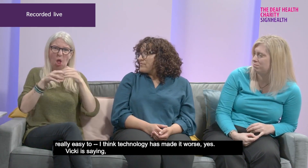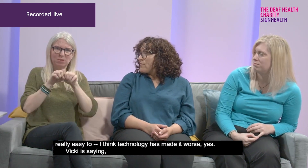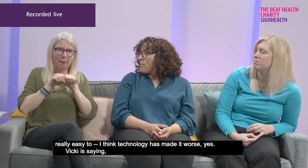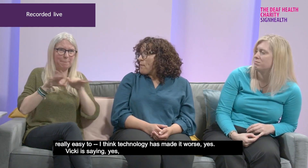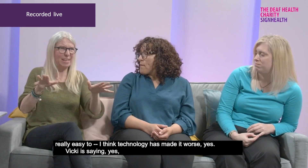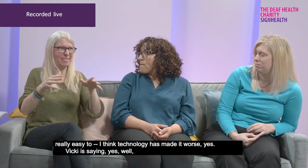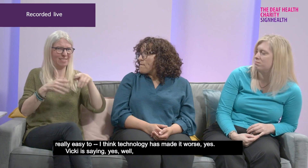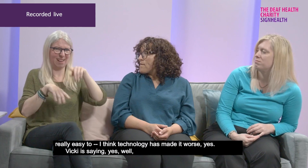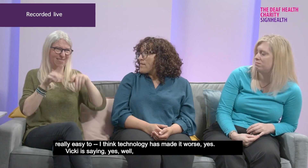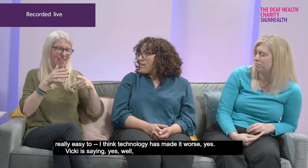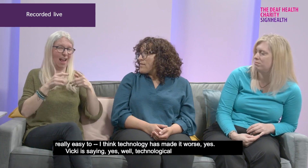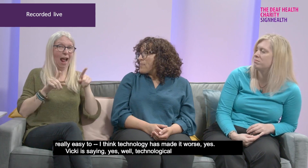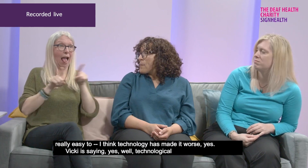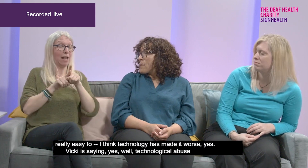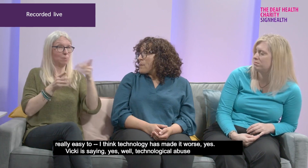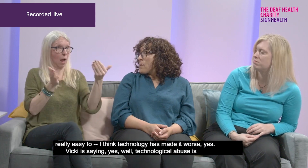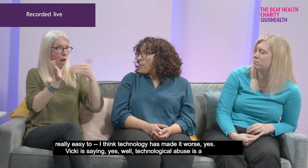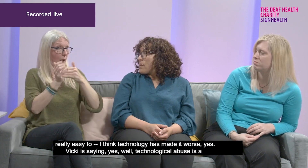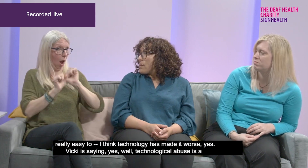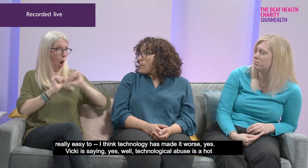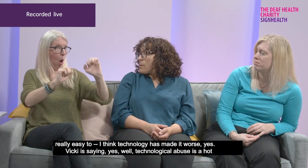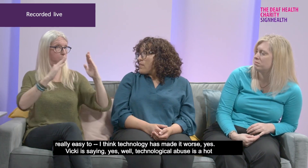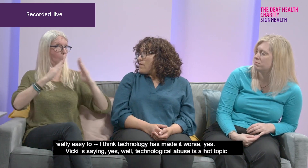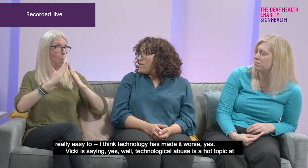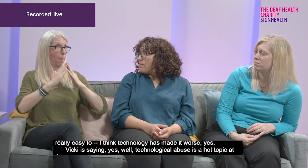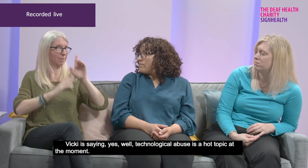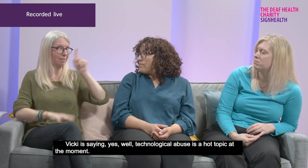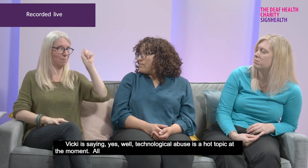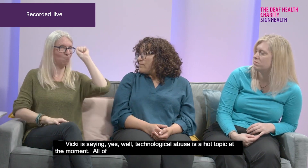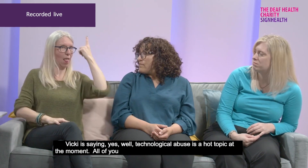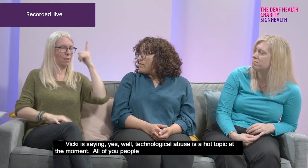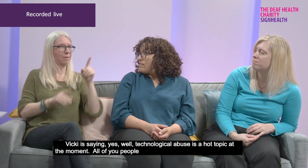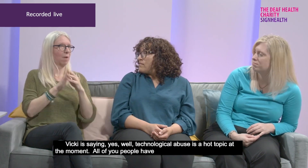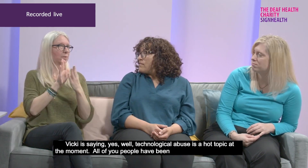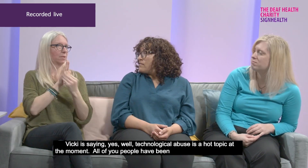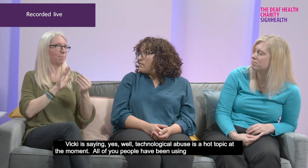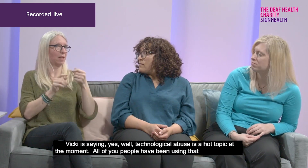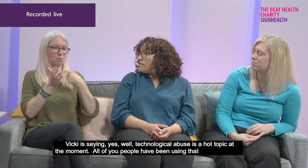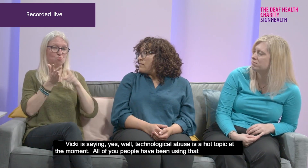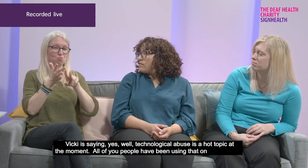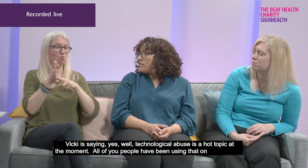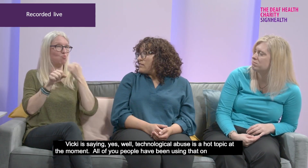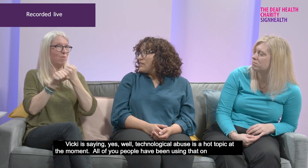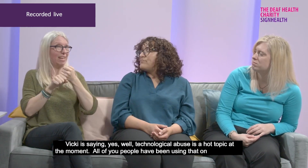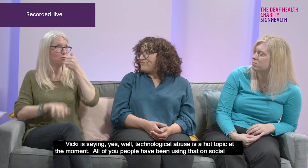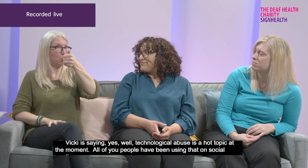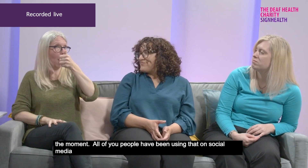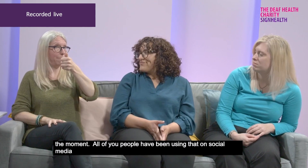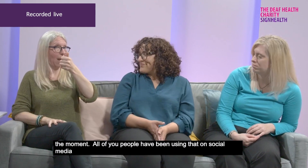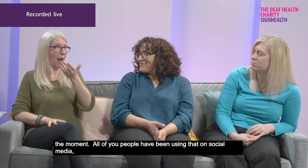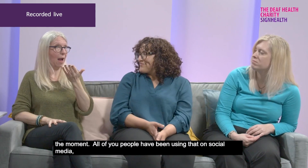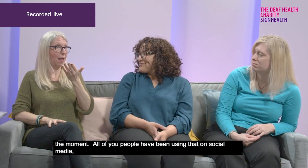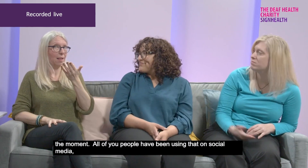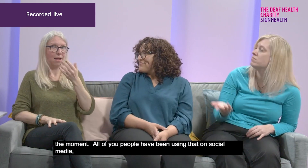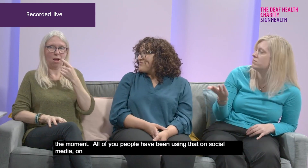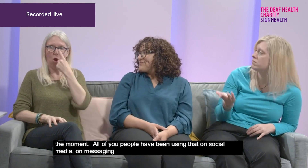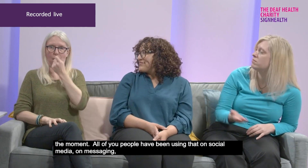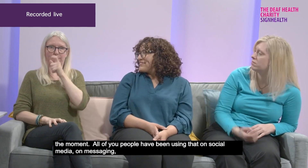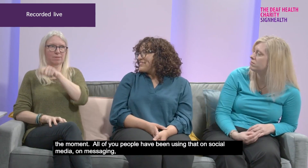using that, you know, like on social media, on messaging. And even like at home, they don't realise, like a Ring doorbell,